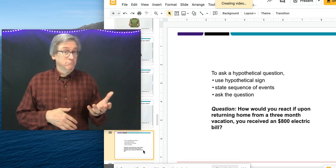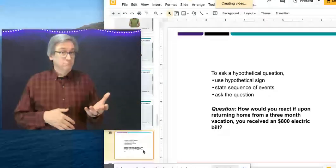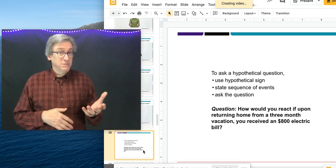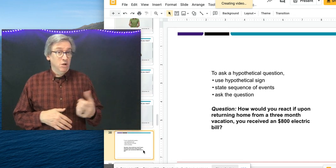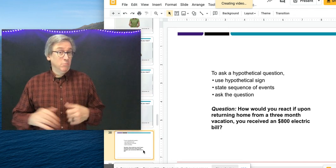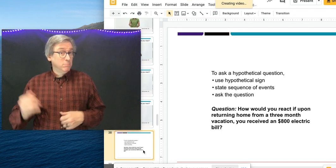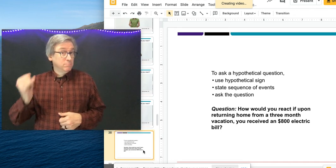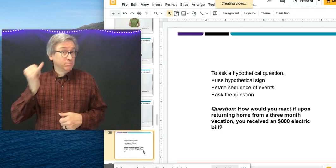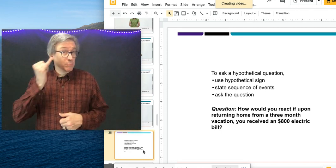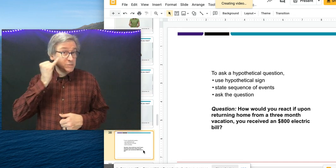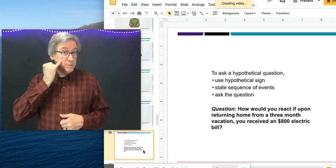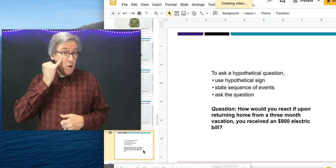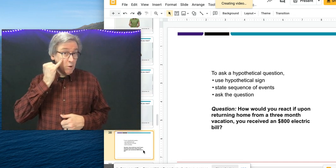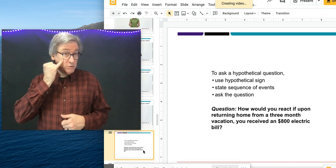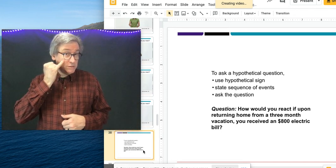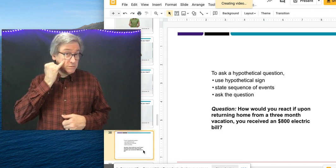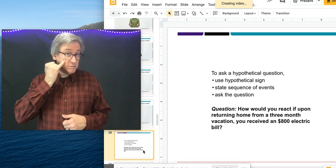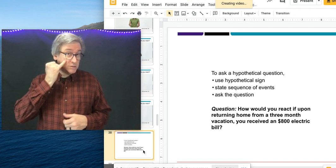So